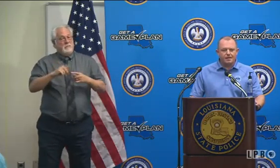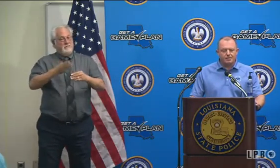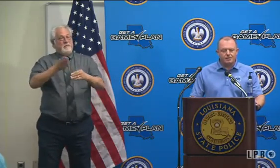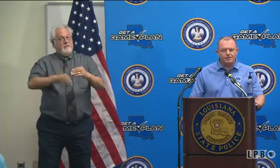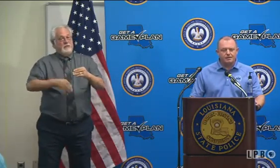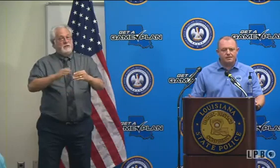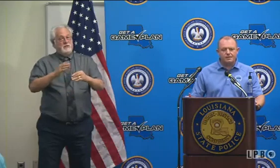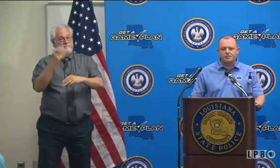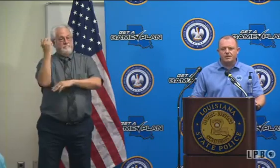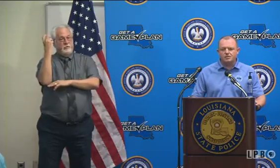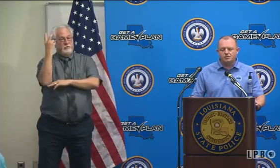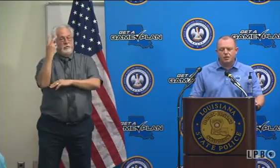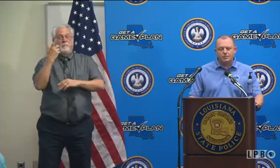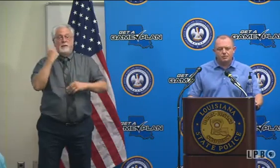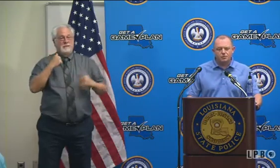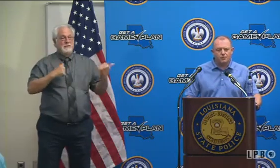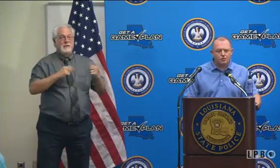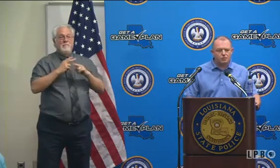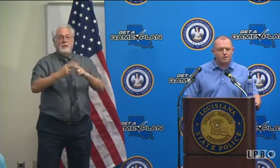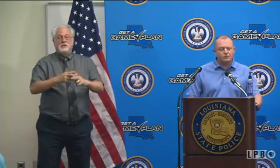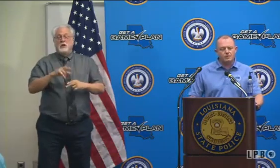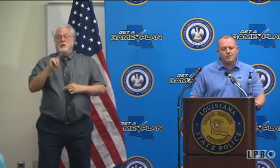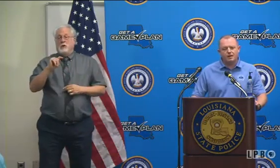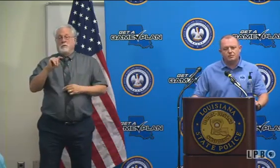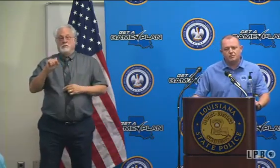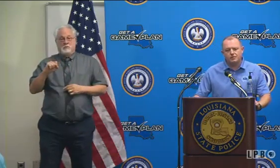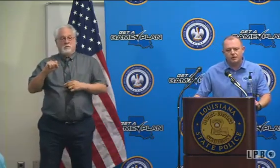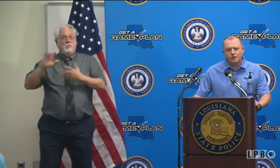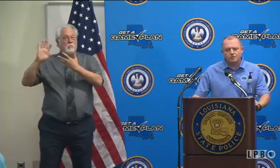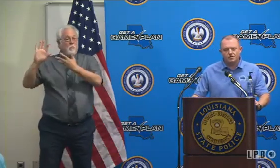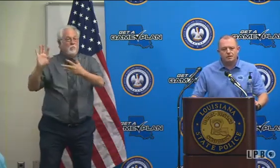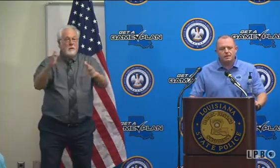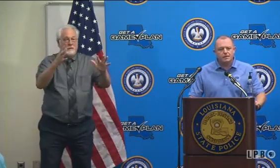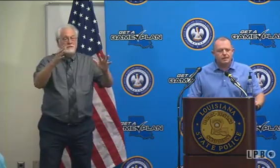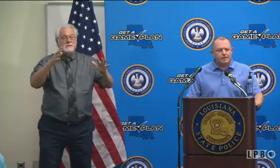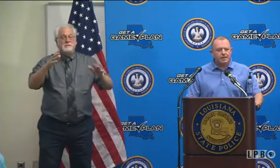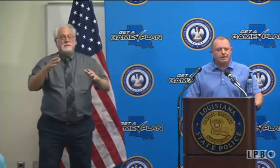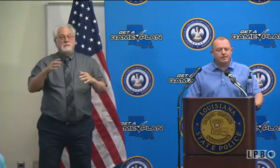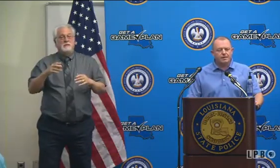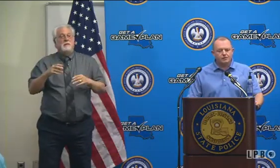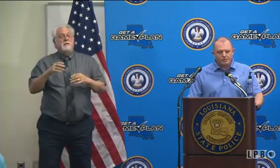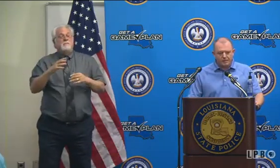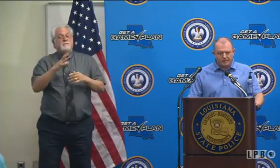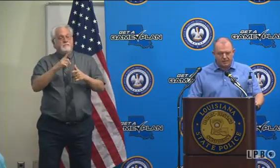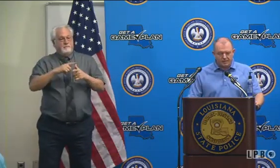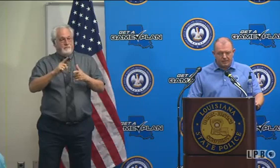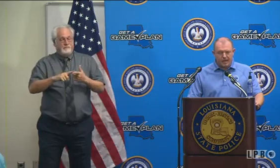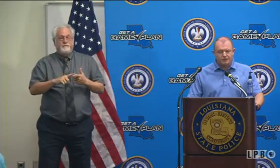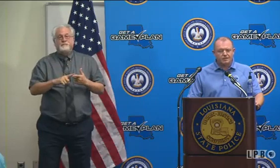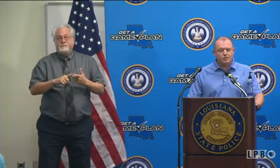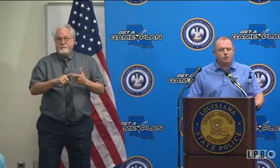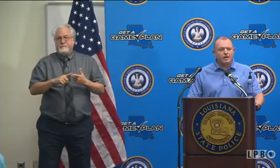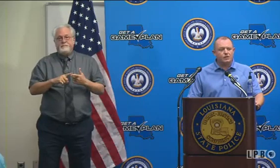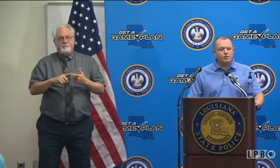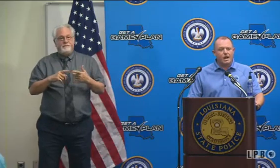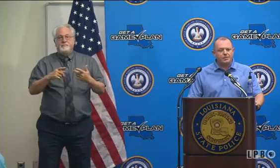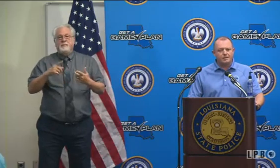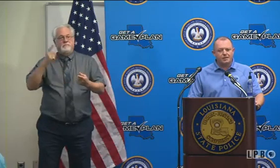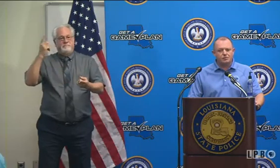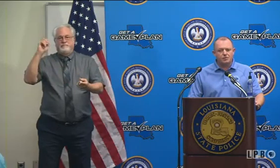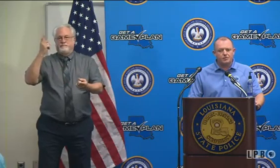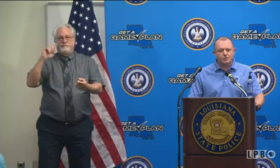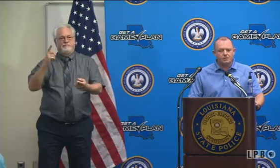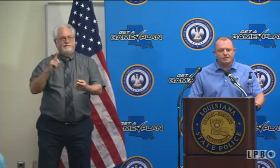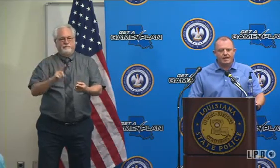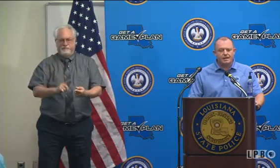at that time because, as he had mentioned, tropical storm force winds will be possible on the coast. And then things will be obviously degrading